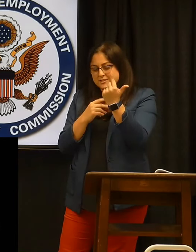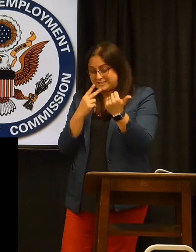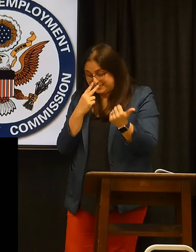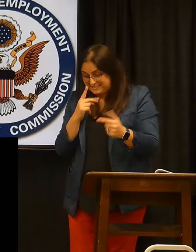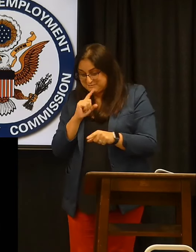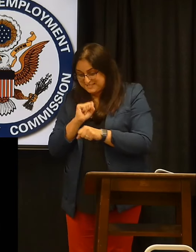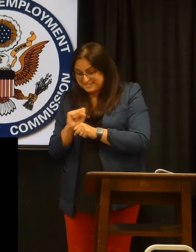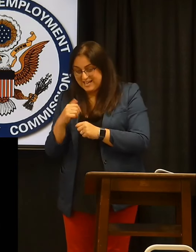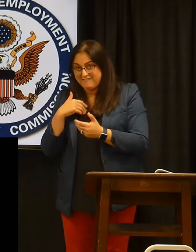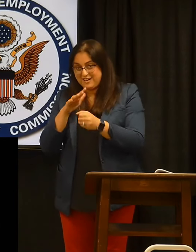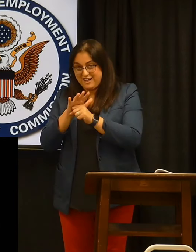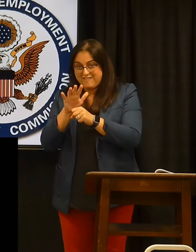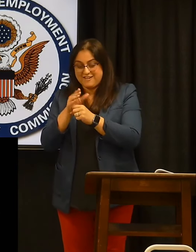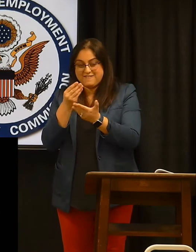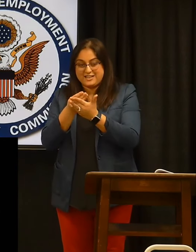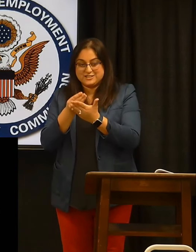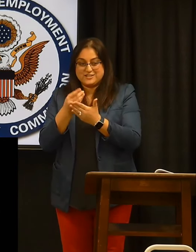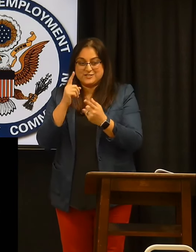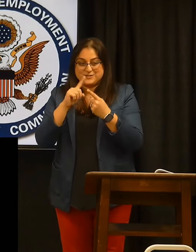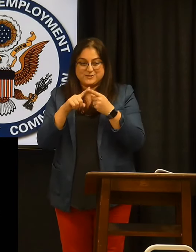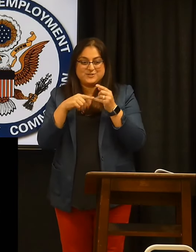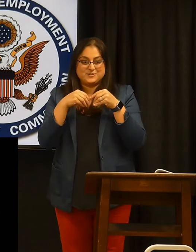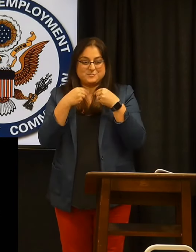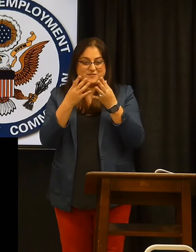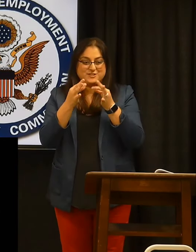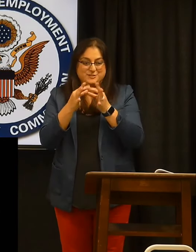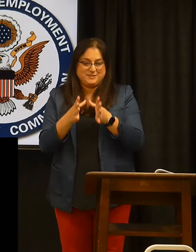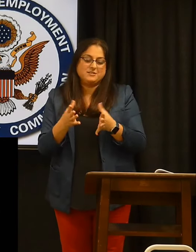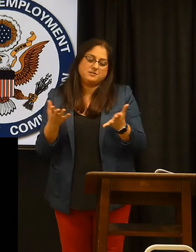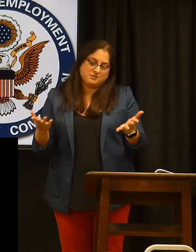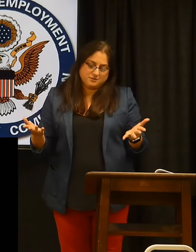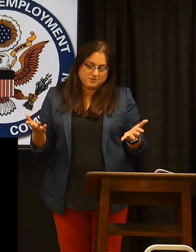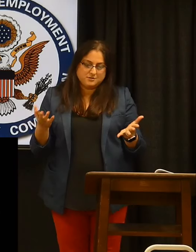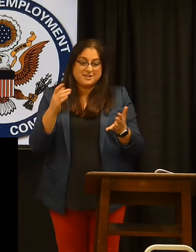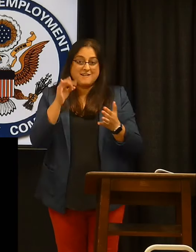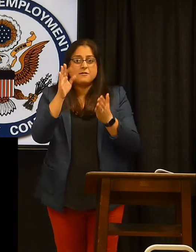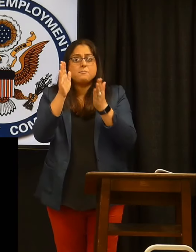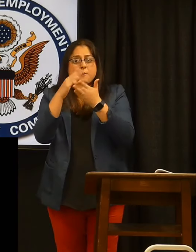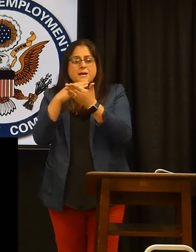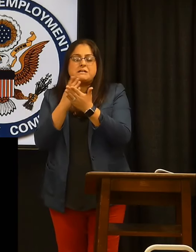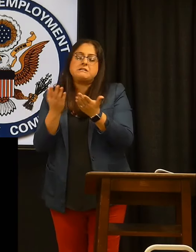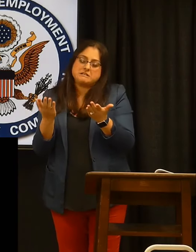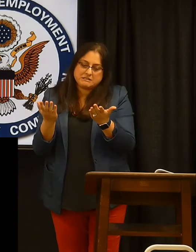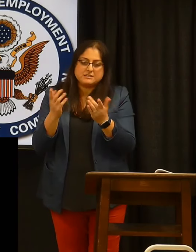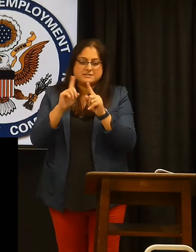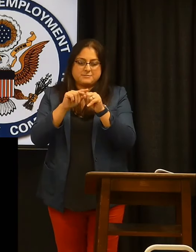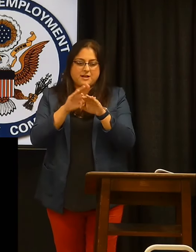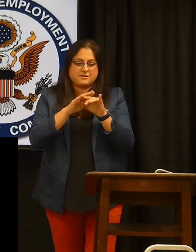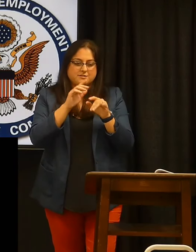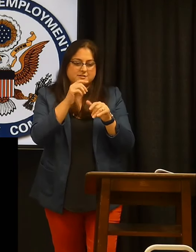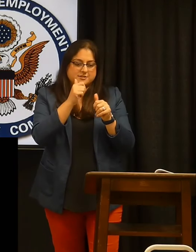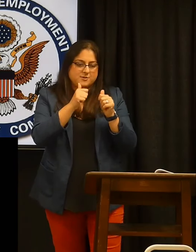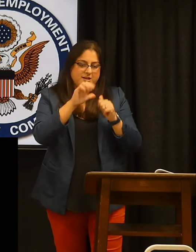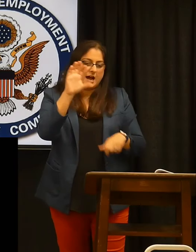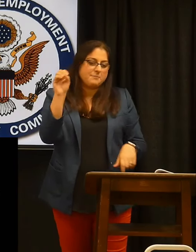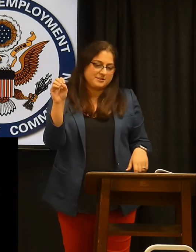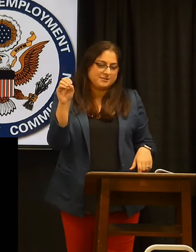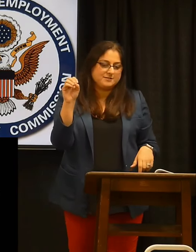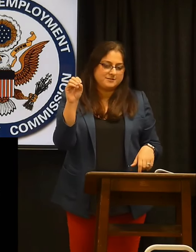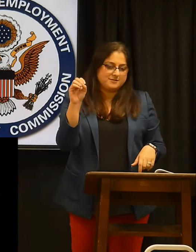Big companies might say that, but I'll say, okay, give me your budget and we'll see. And